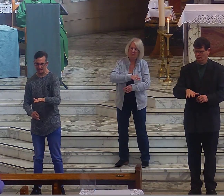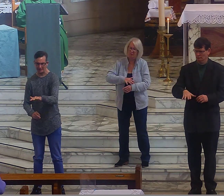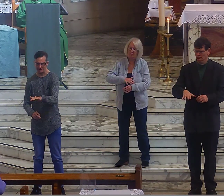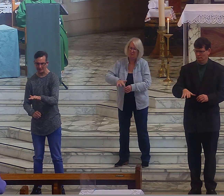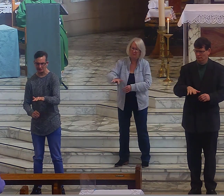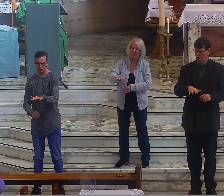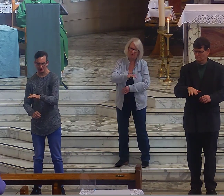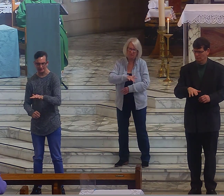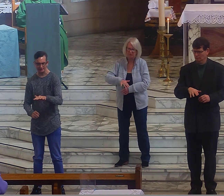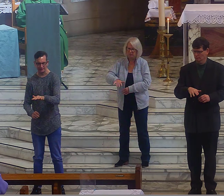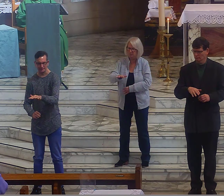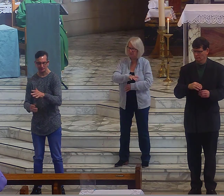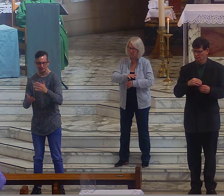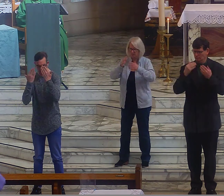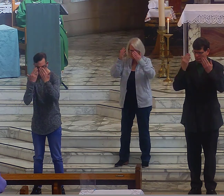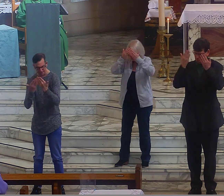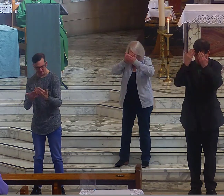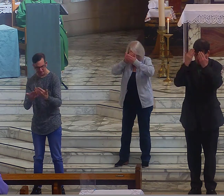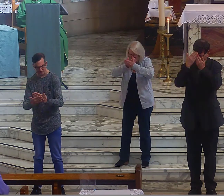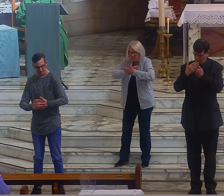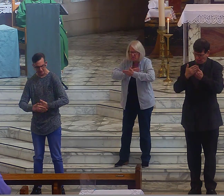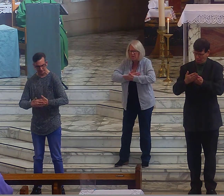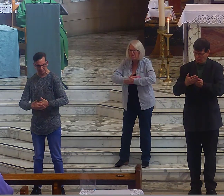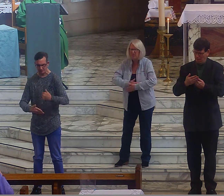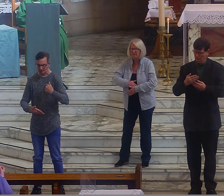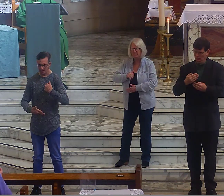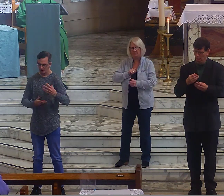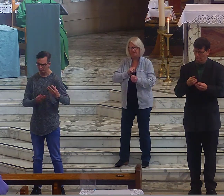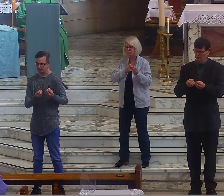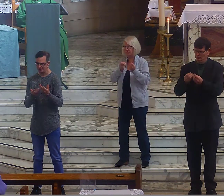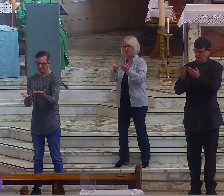there is darkness, only